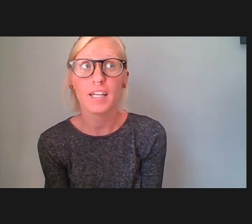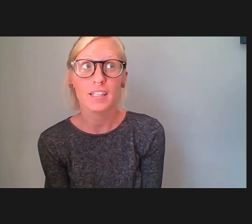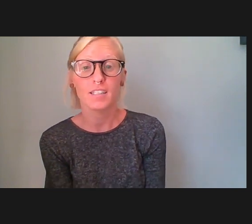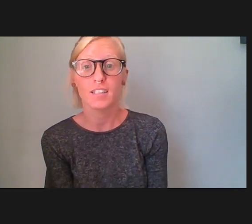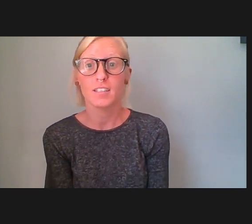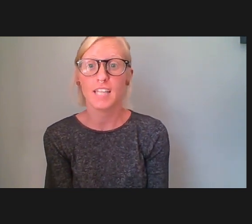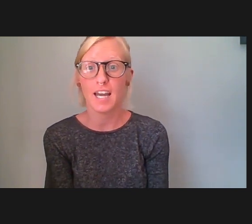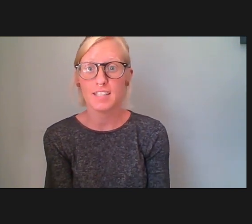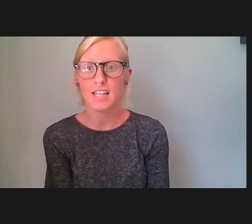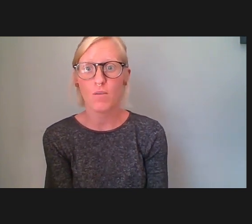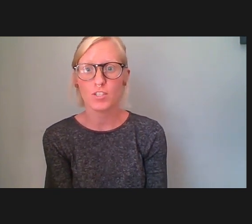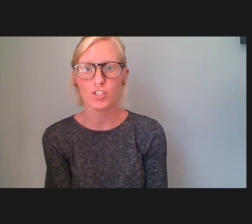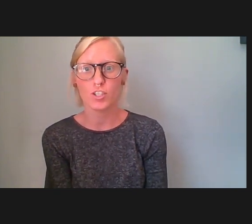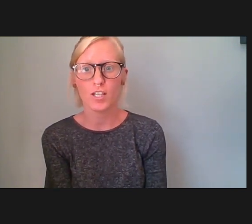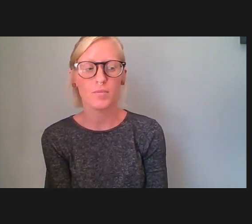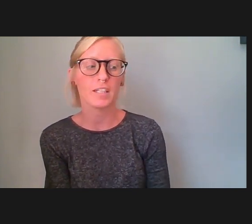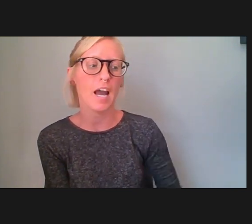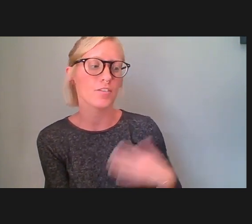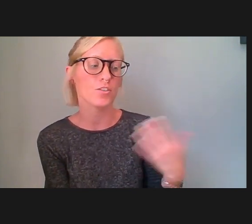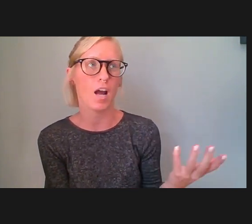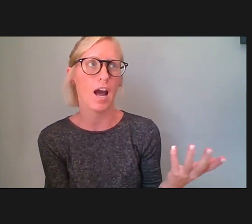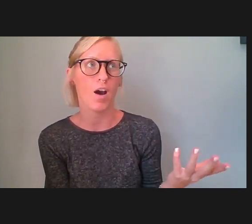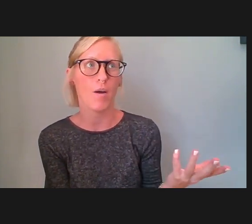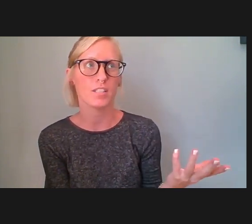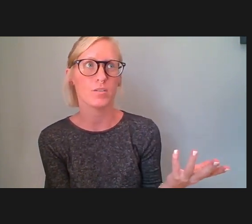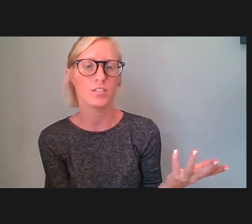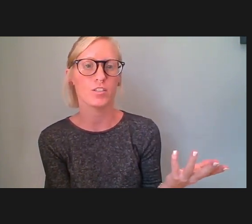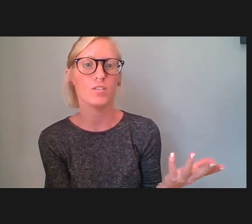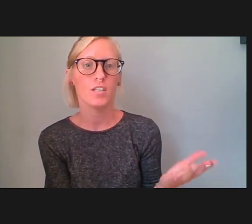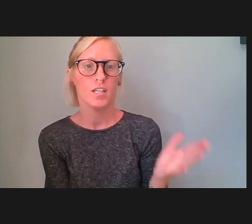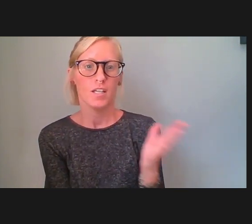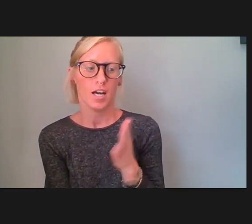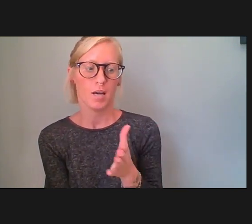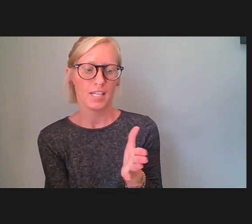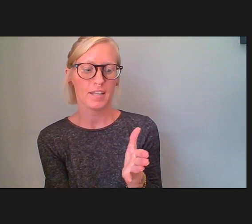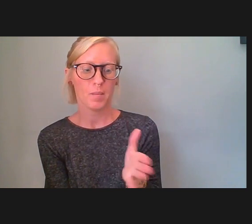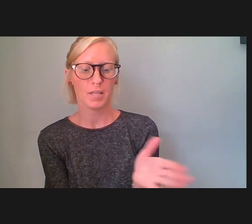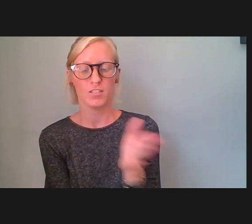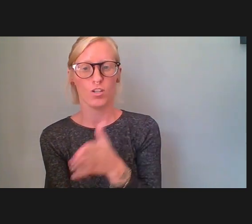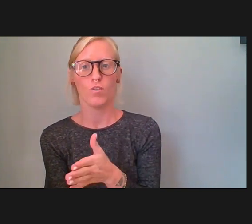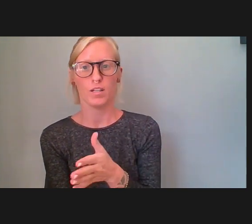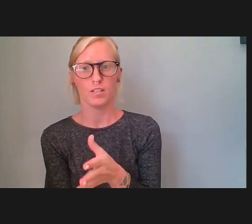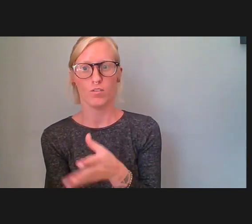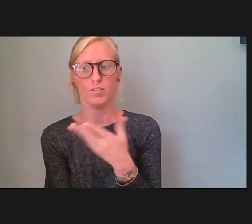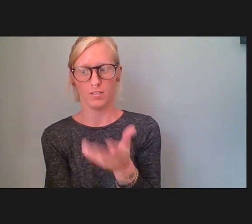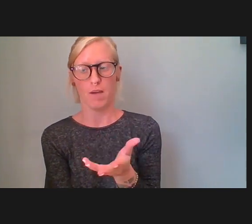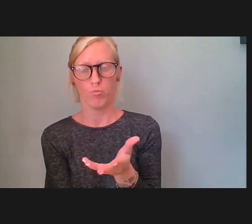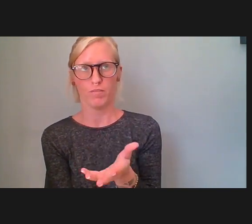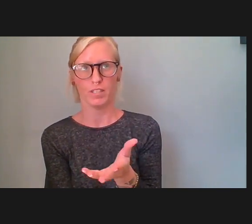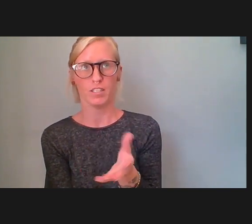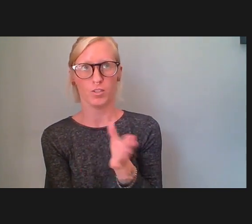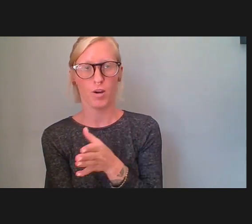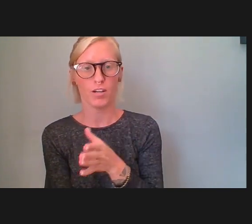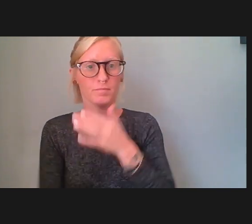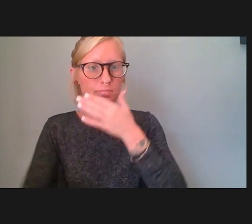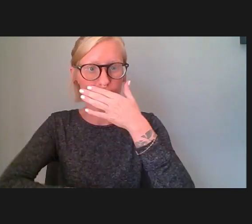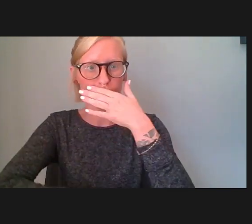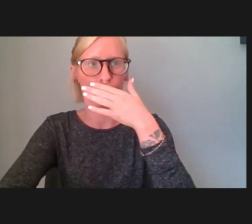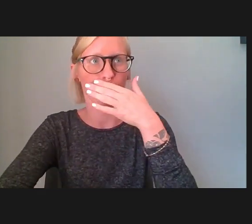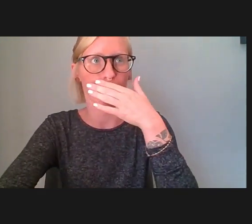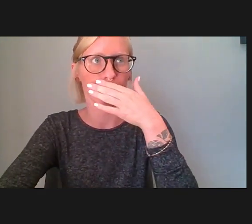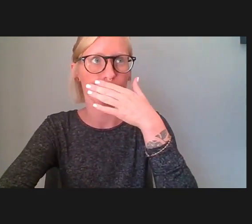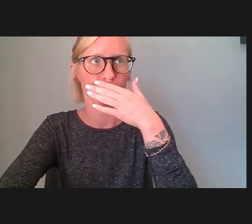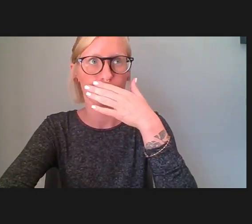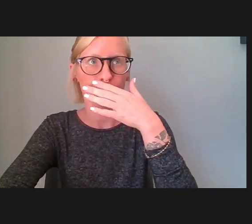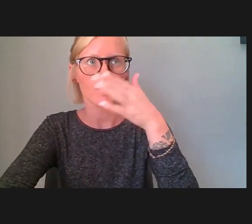some like signs that I wasn't sure of. Like I knew how I was going to sign them, but I didn't know that they're that prevalent in your part.